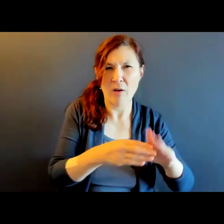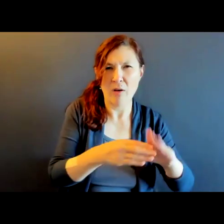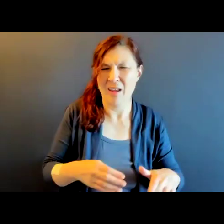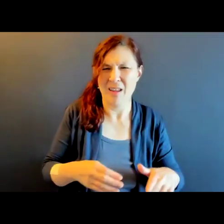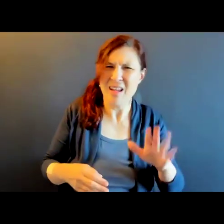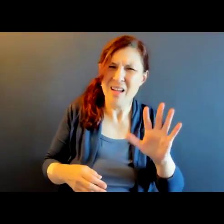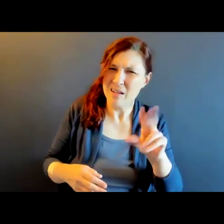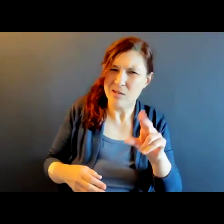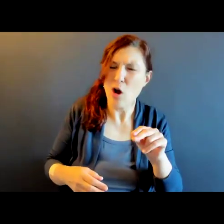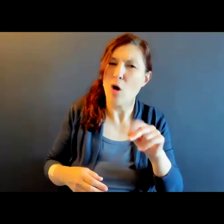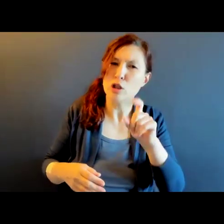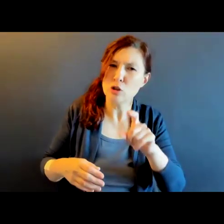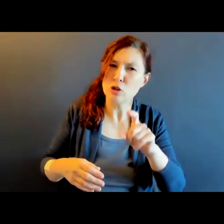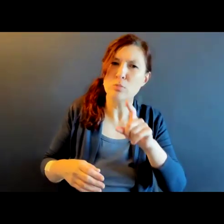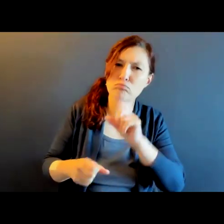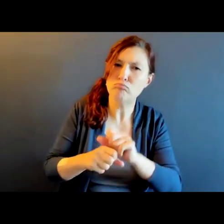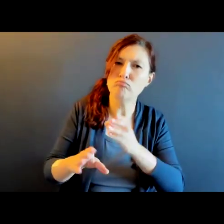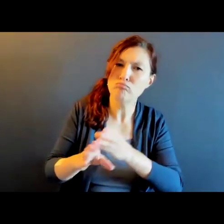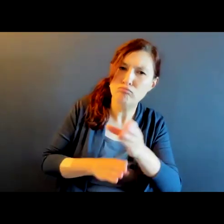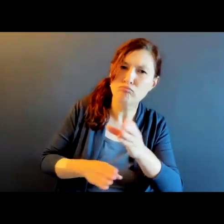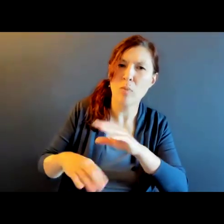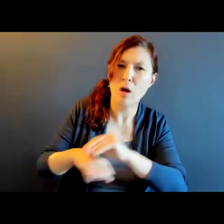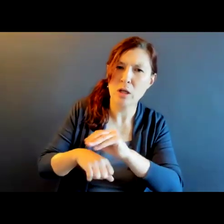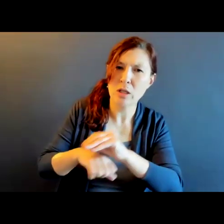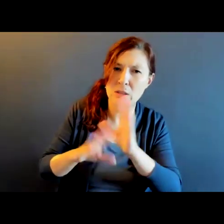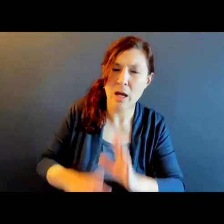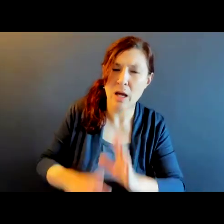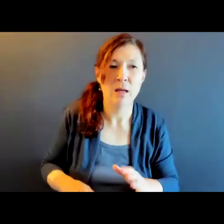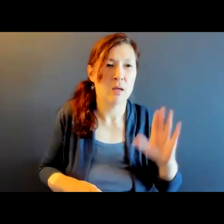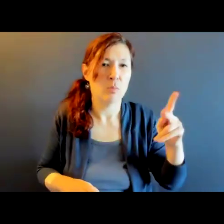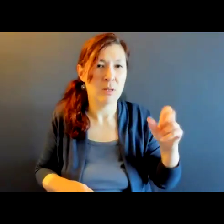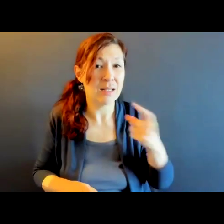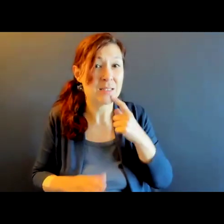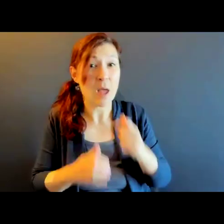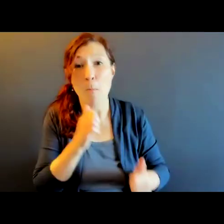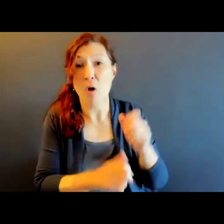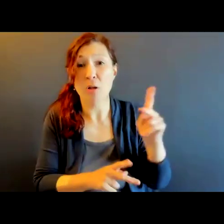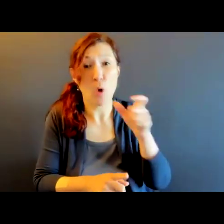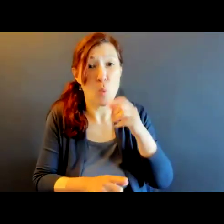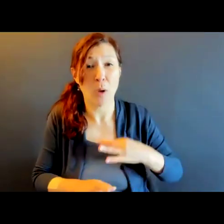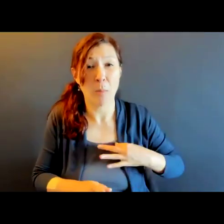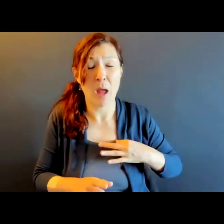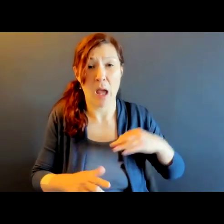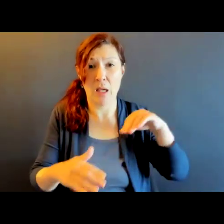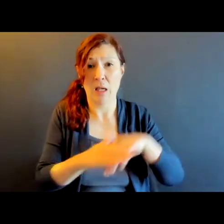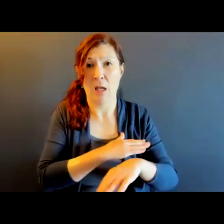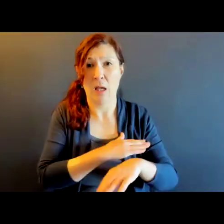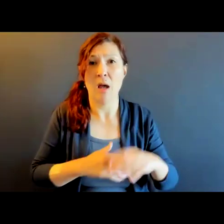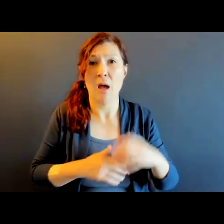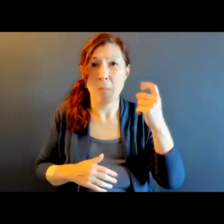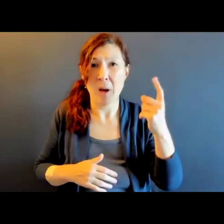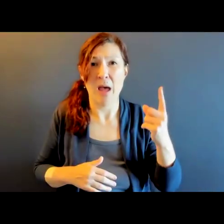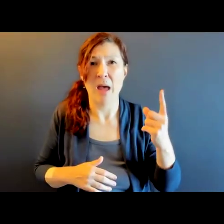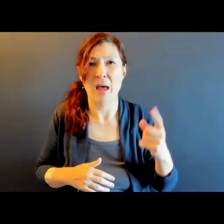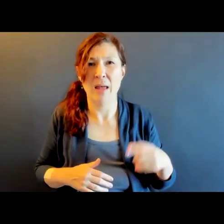seconds. BPS administrators state the majority of applicants are admitted, but they don't put it into context to say that there are 1,000